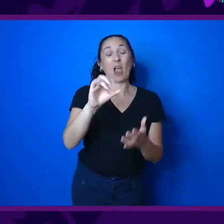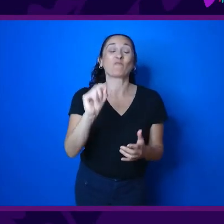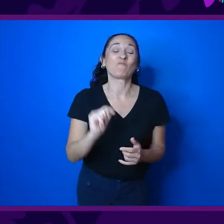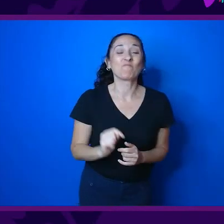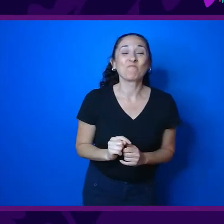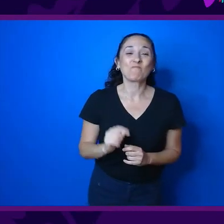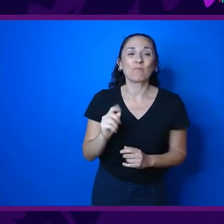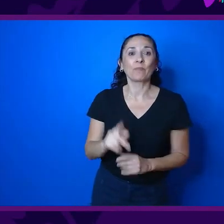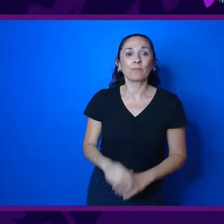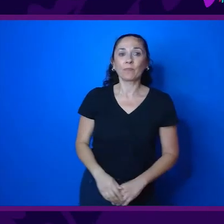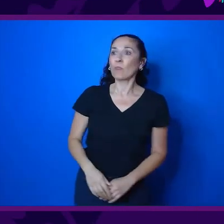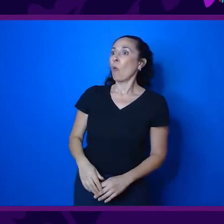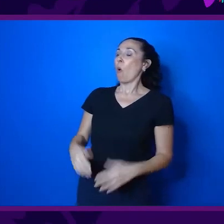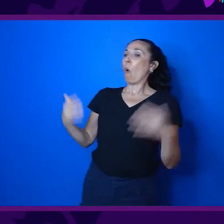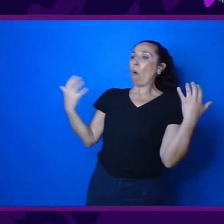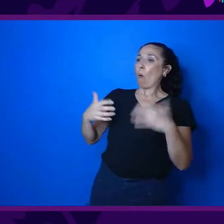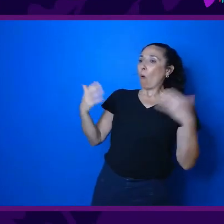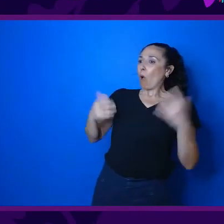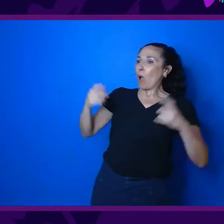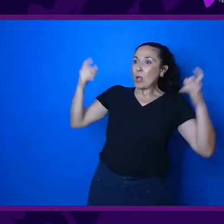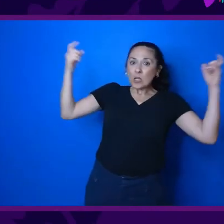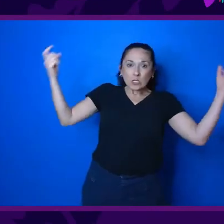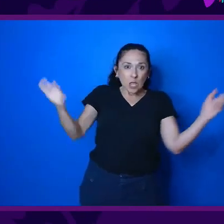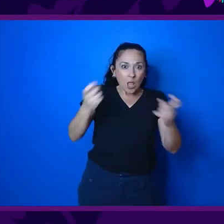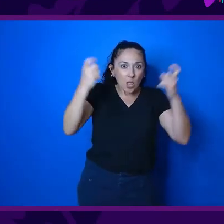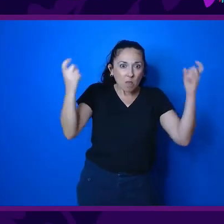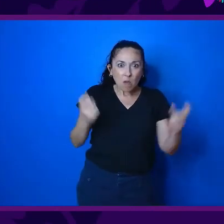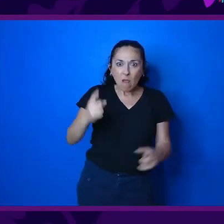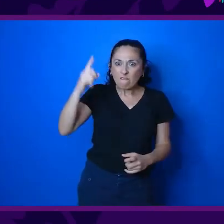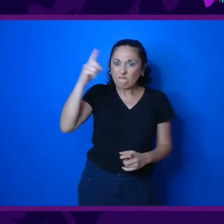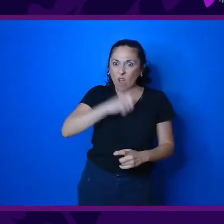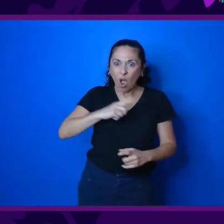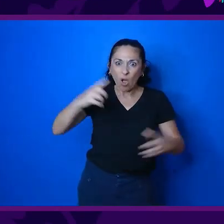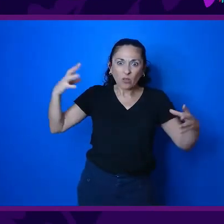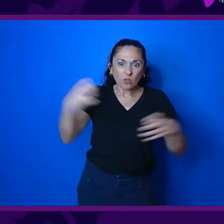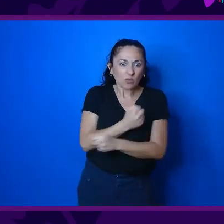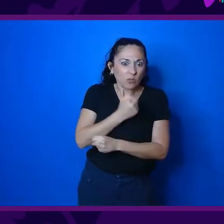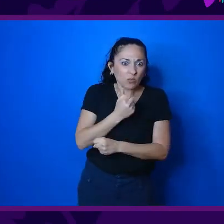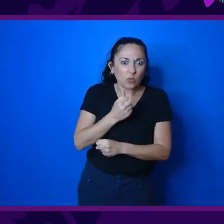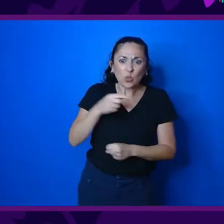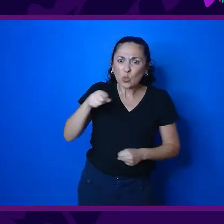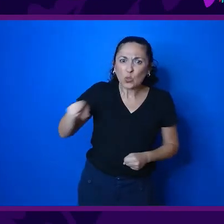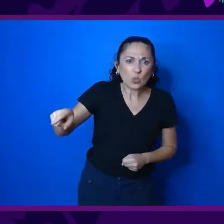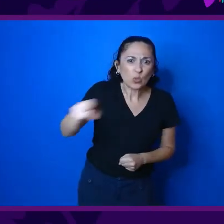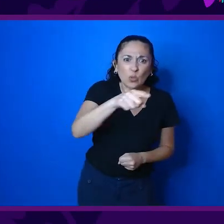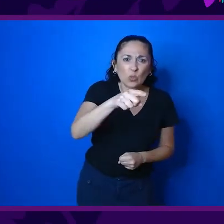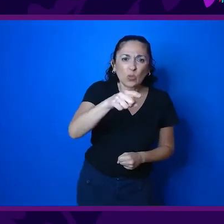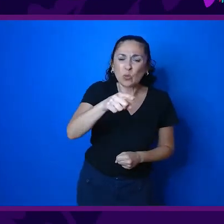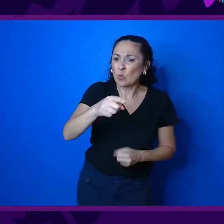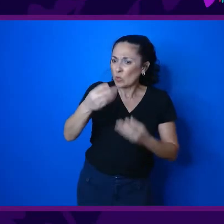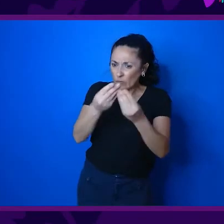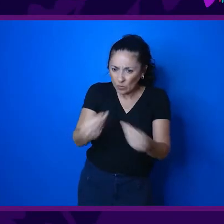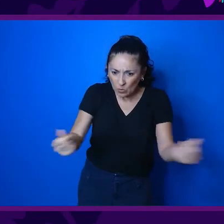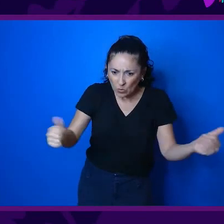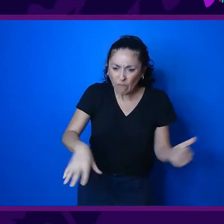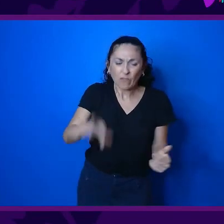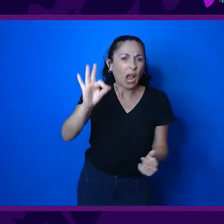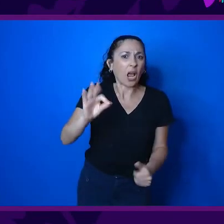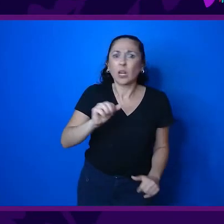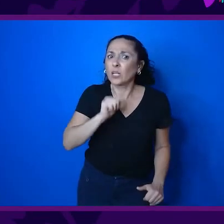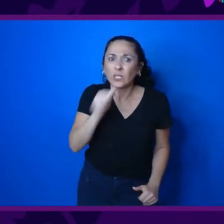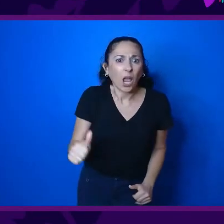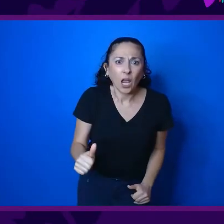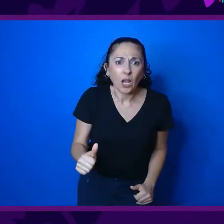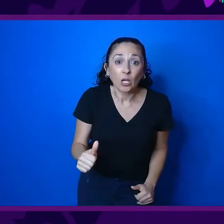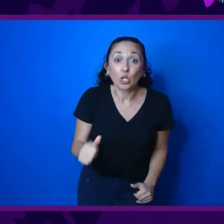You are celebrating a false victory. You did not find a solution. You